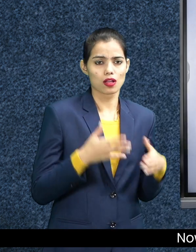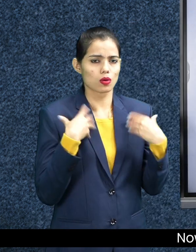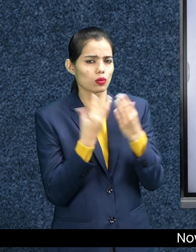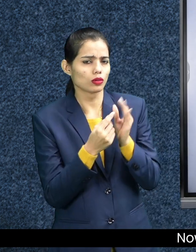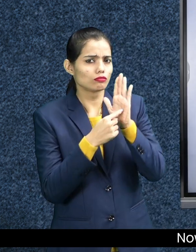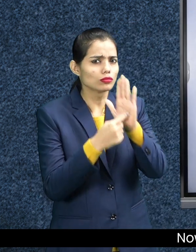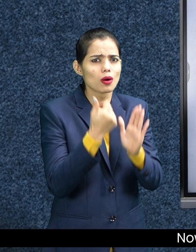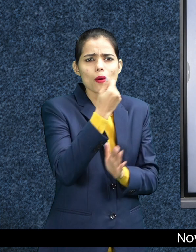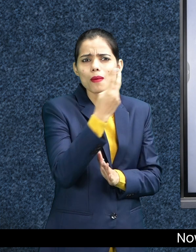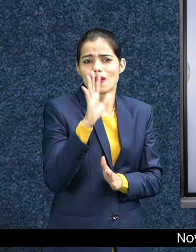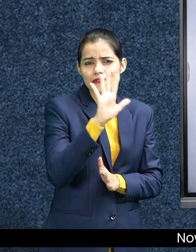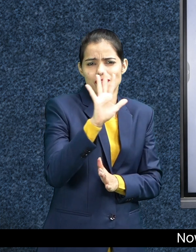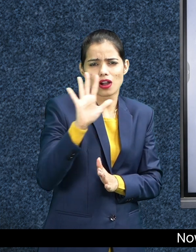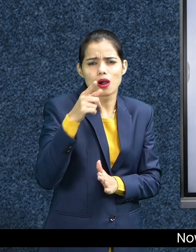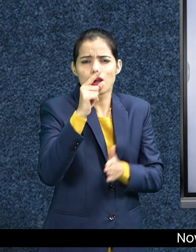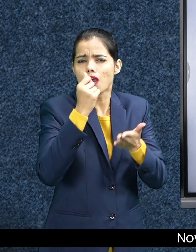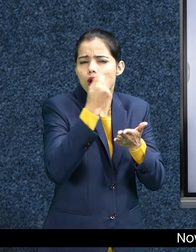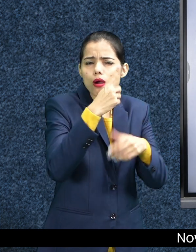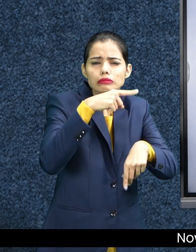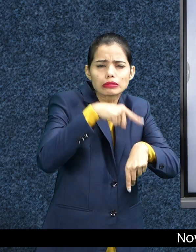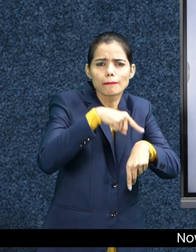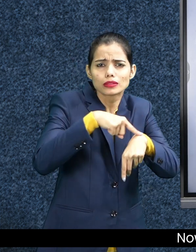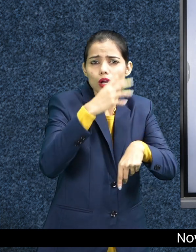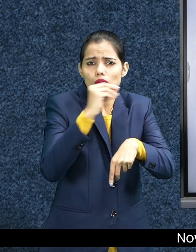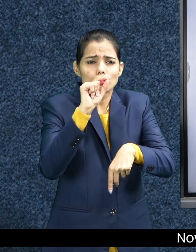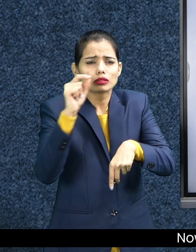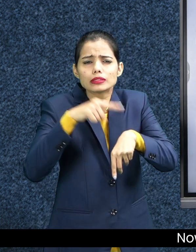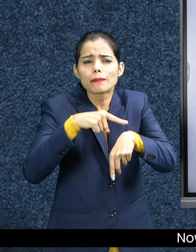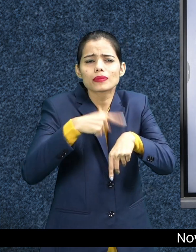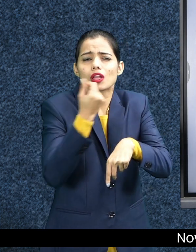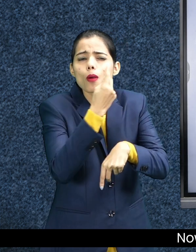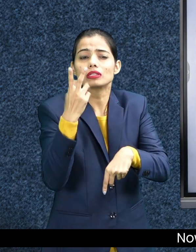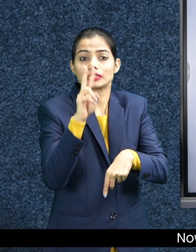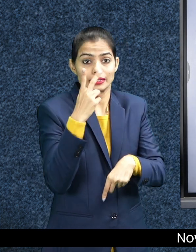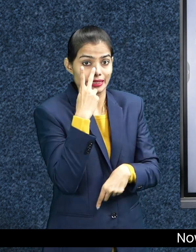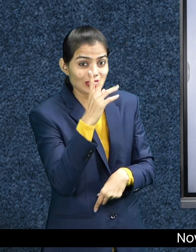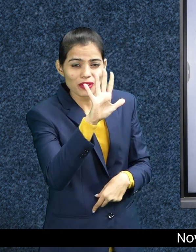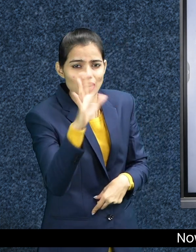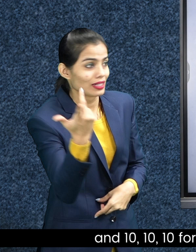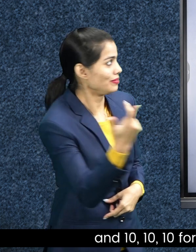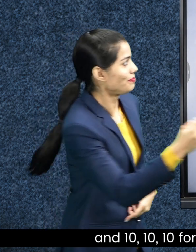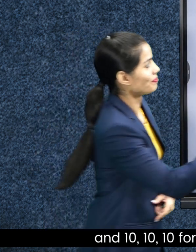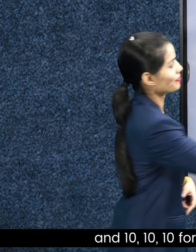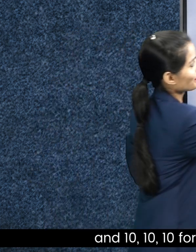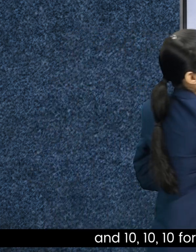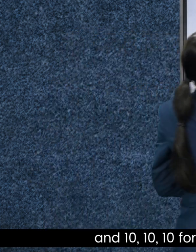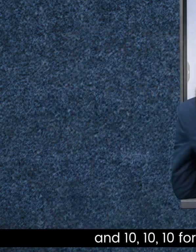Now, we should write 5, 5, 5, 5 for 56 times and 10, 10, 10